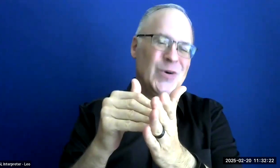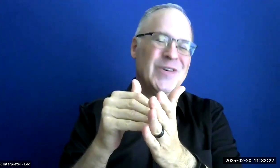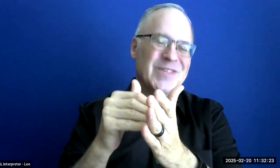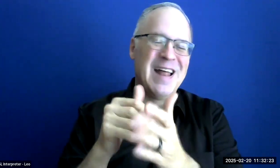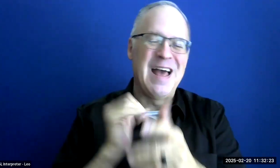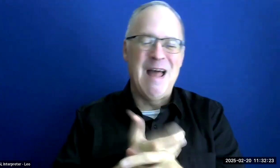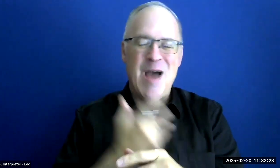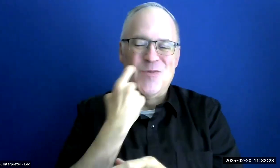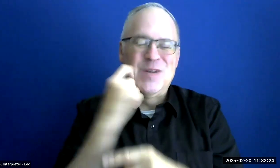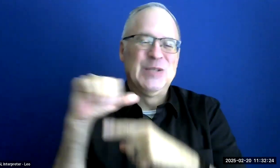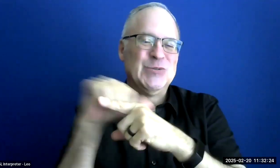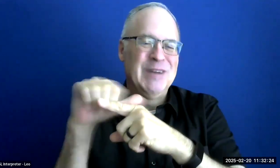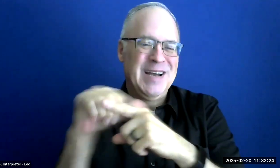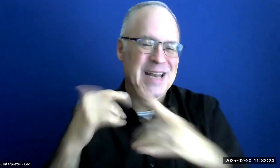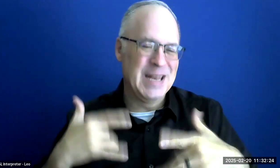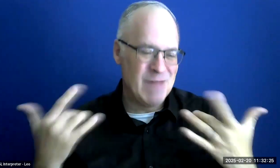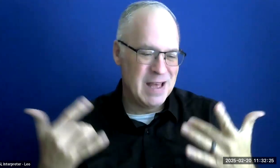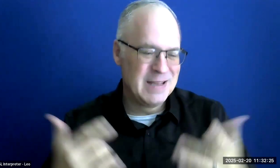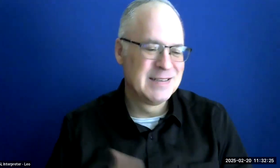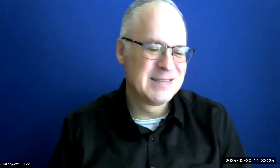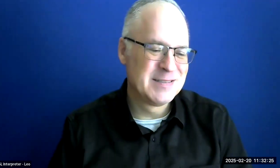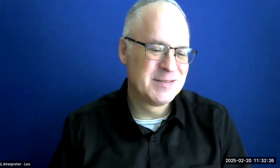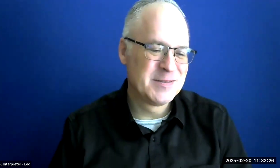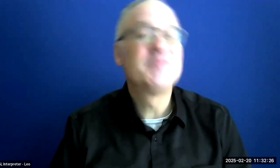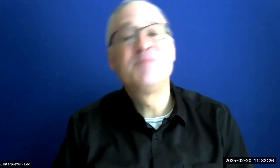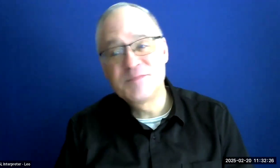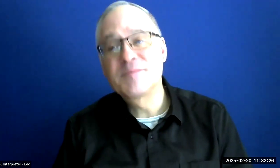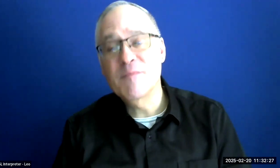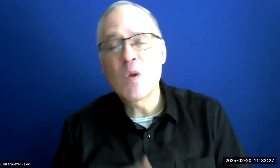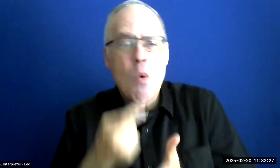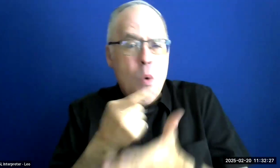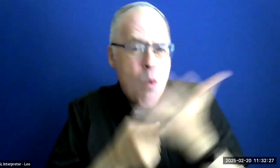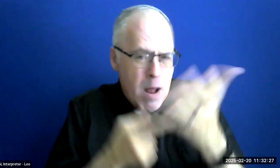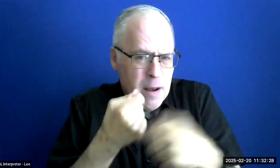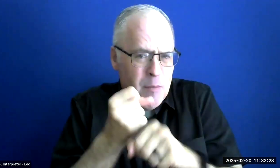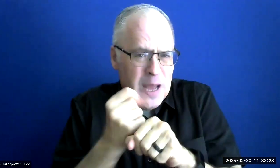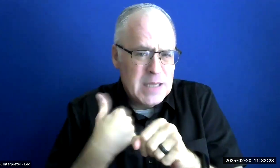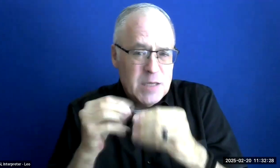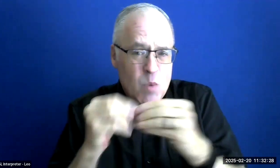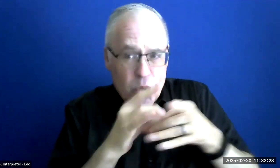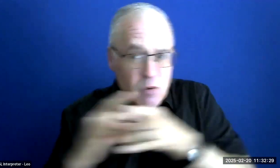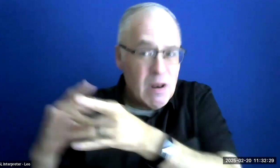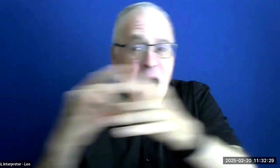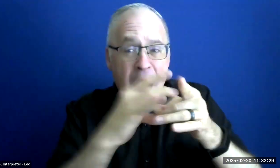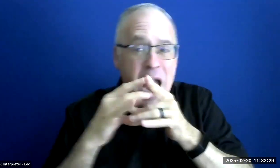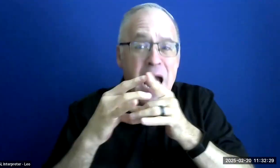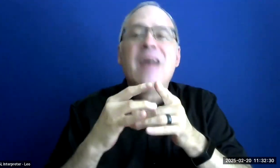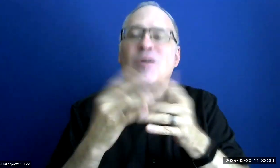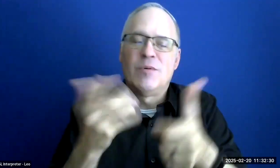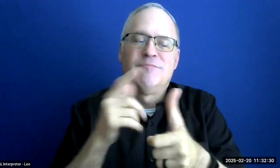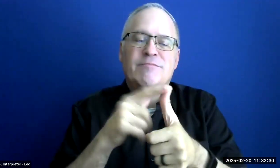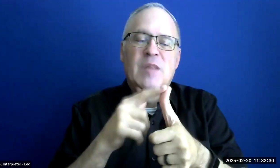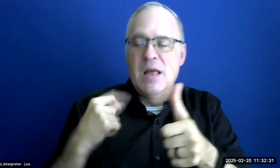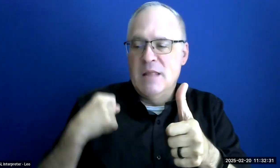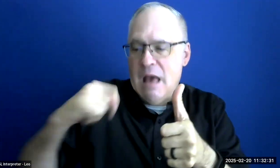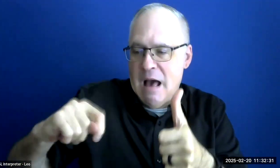events. And the things that will keep us united are centered around our theology,